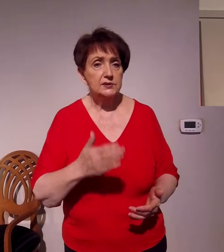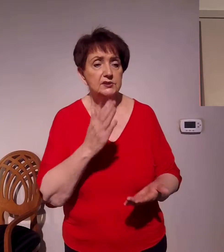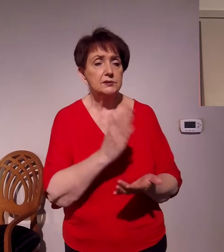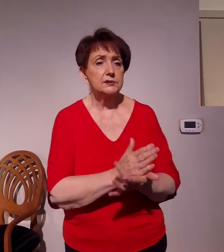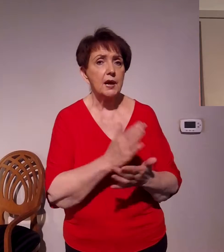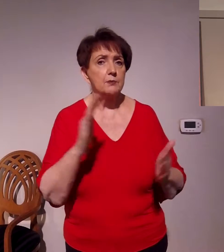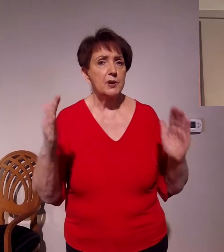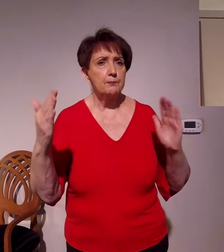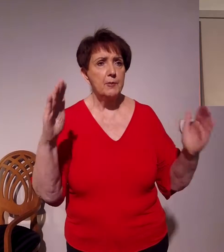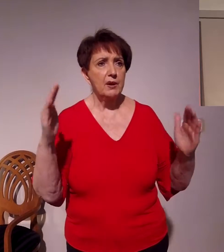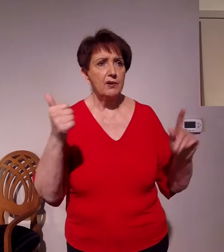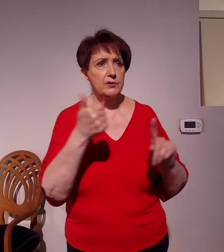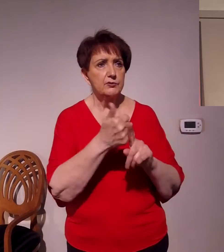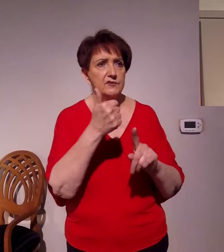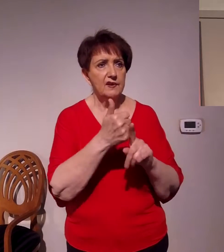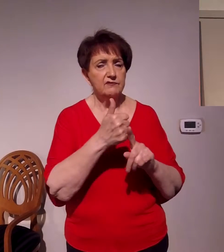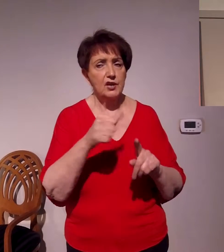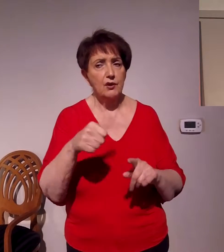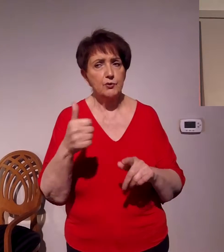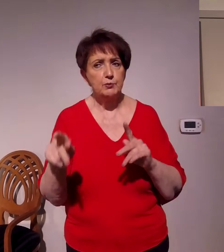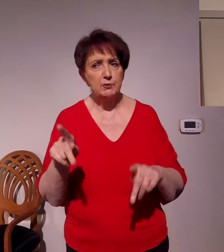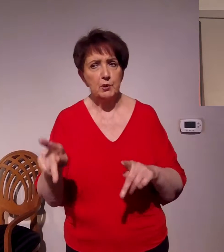Yes. It is hard.